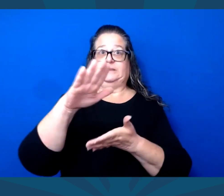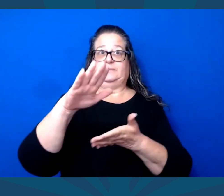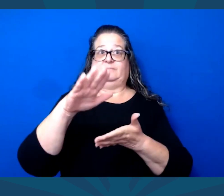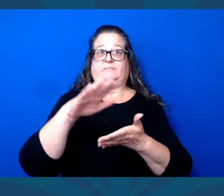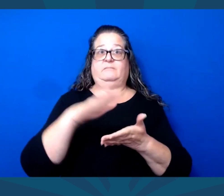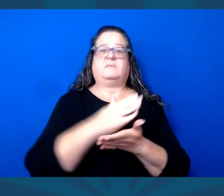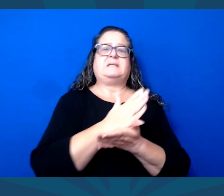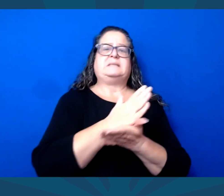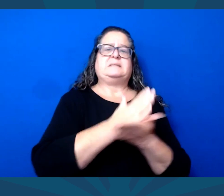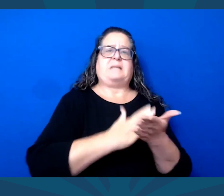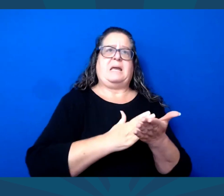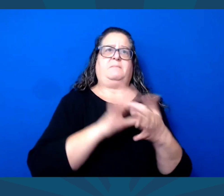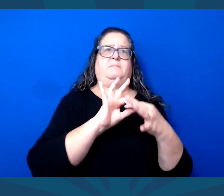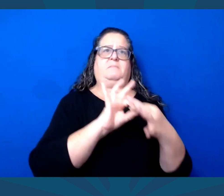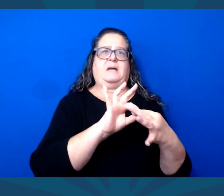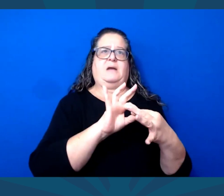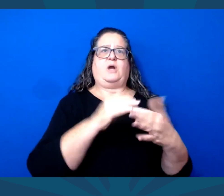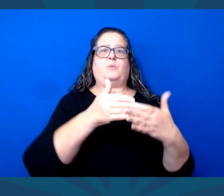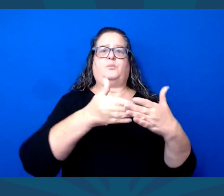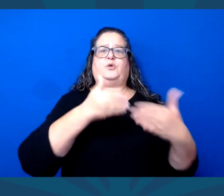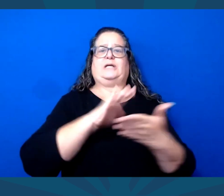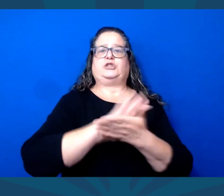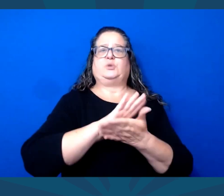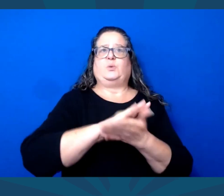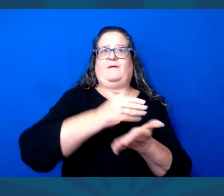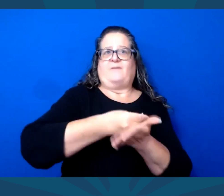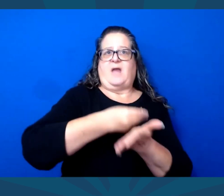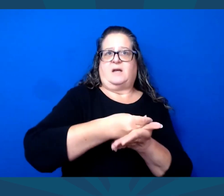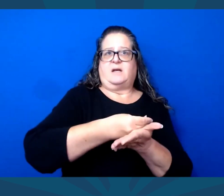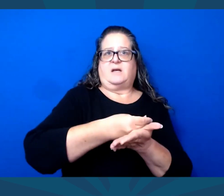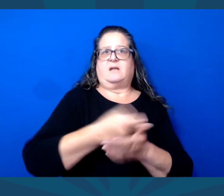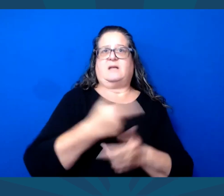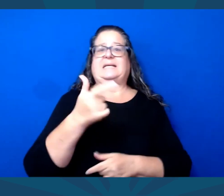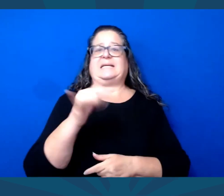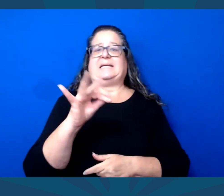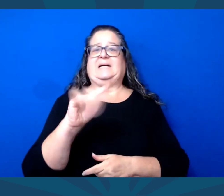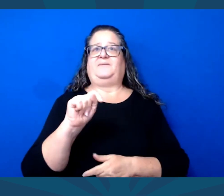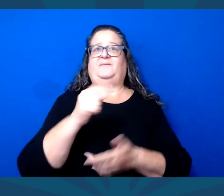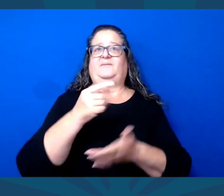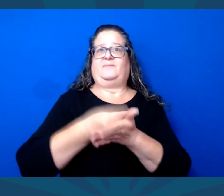During my 2 terms, I have served on the House Education Committee.